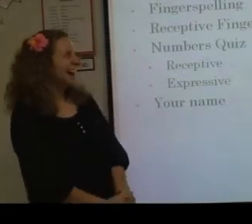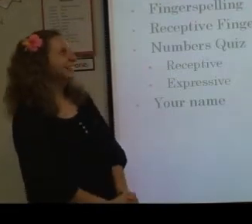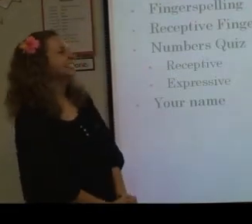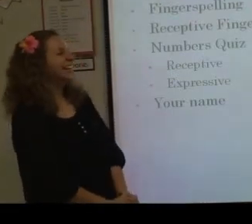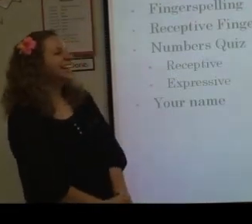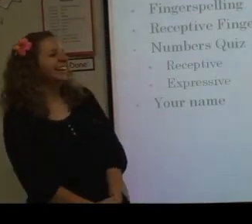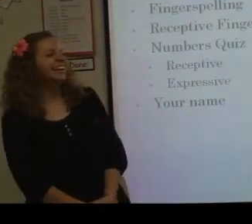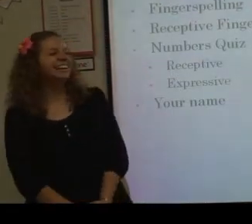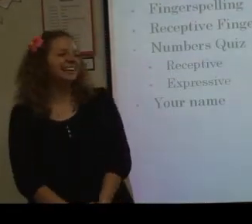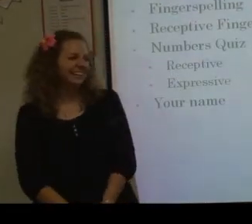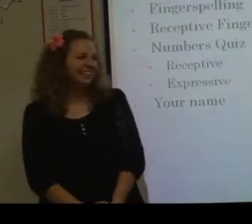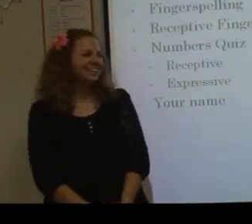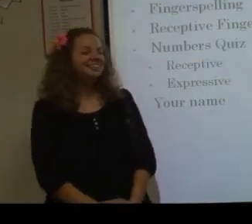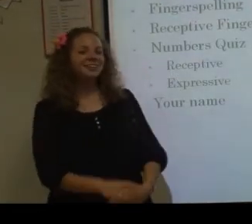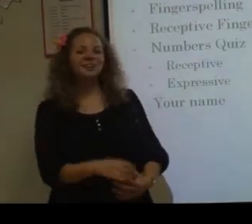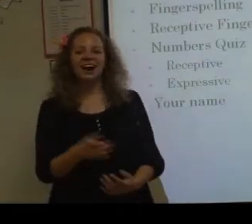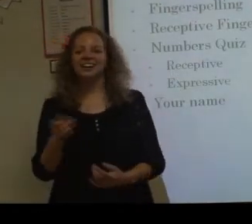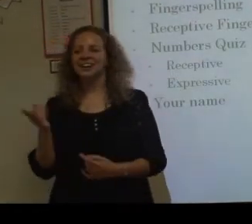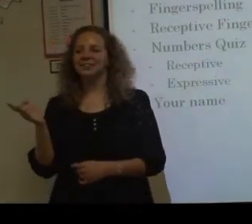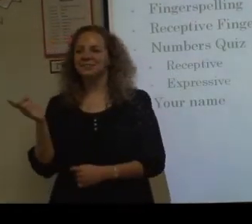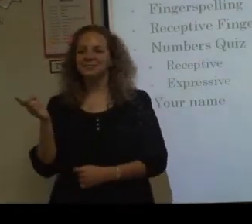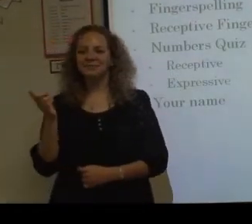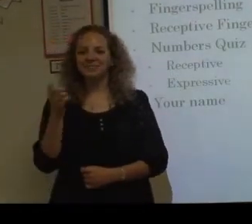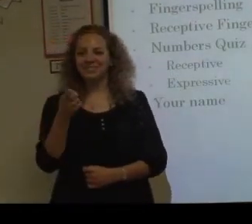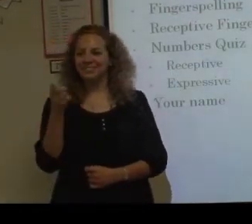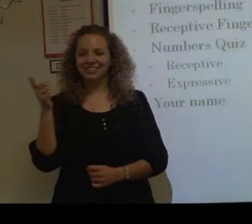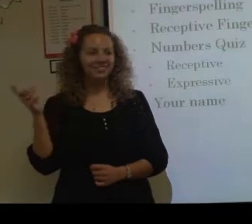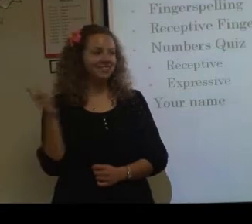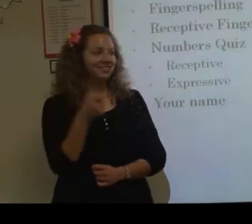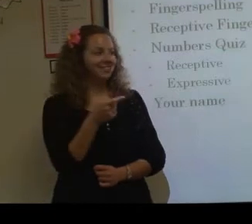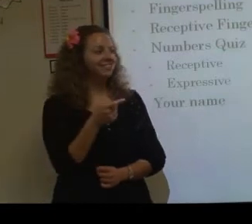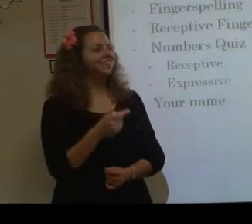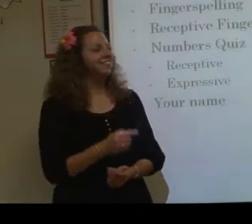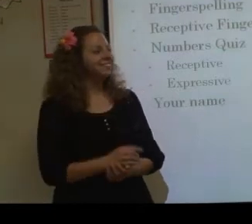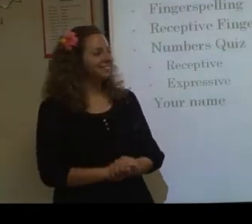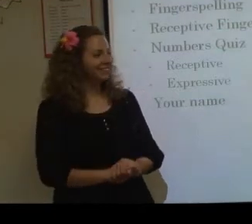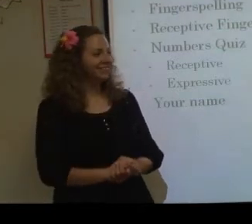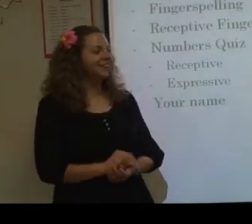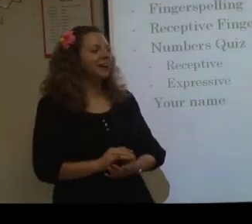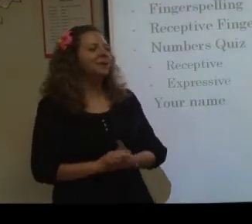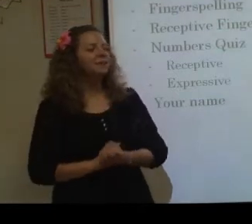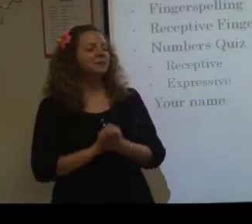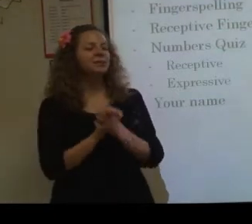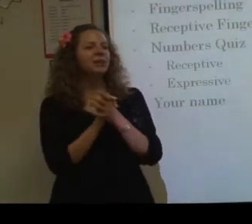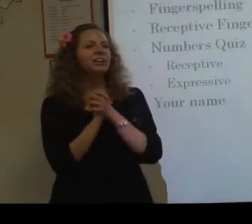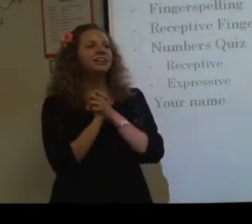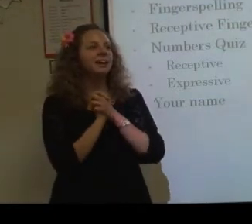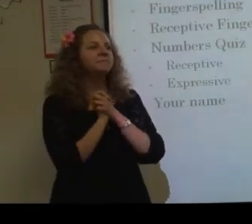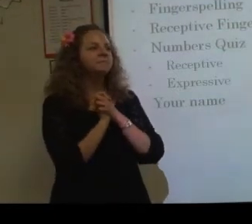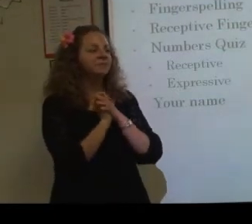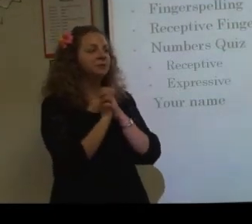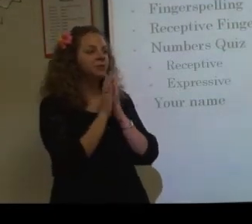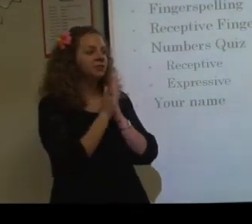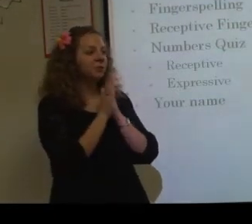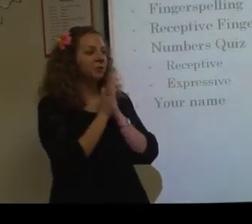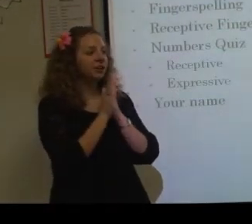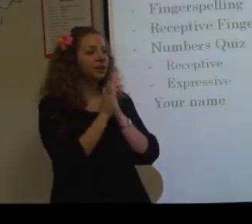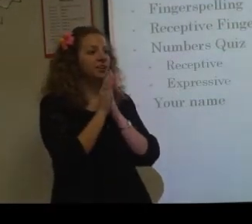Yes. Who got it? You did. Oh, good. Okay, let me try it again. Let me do a different word, and